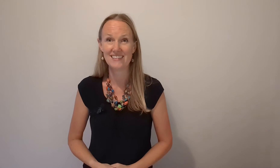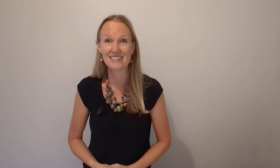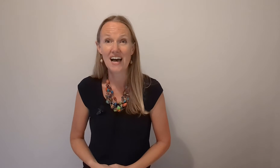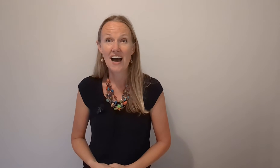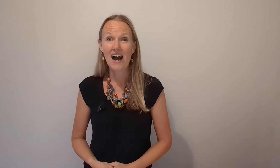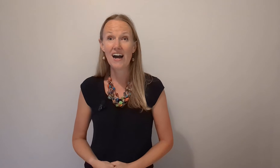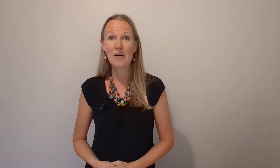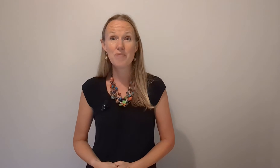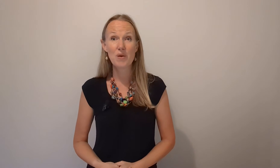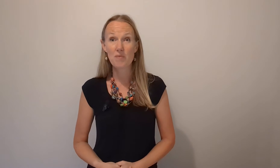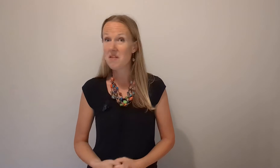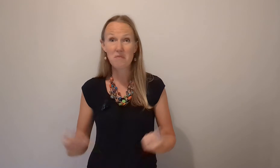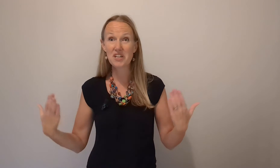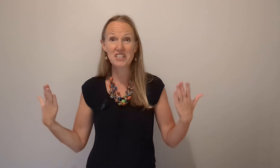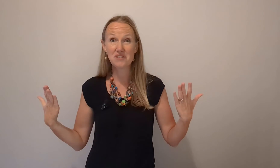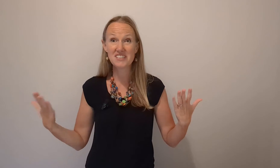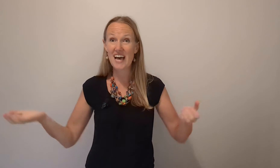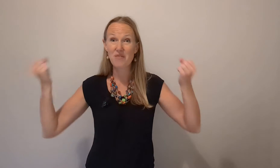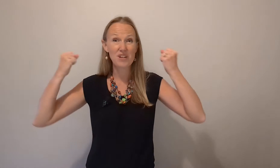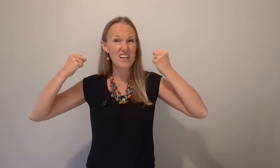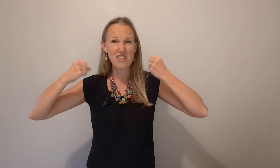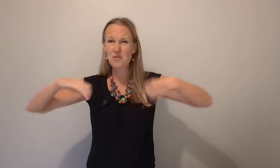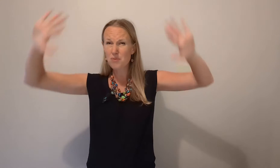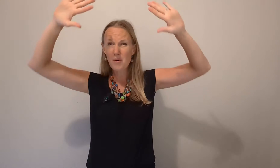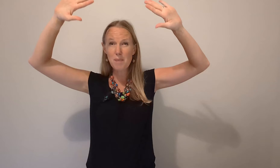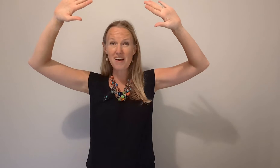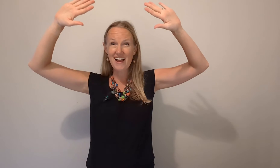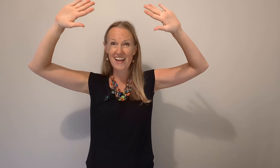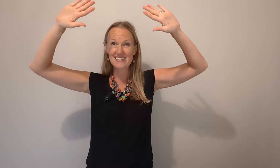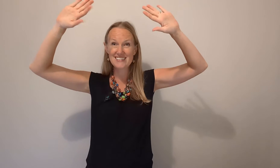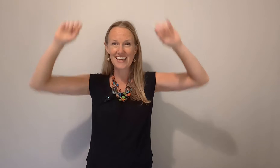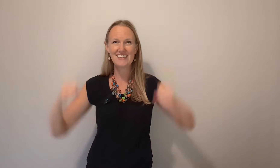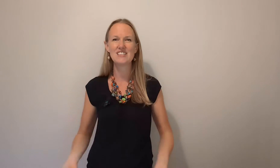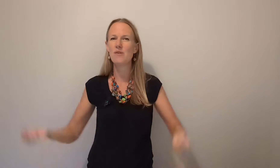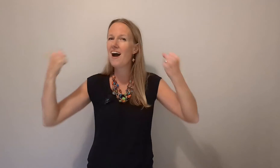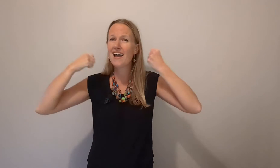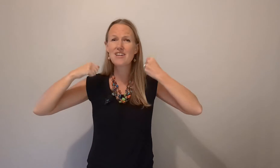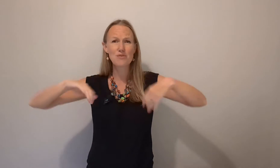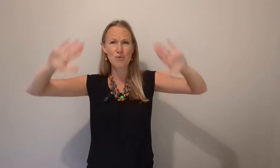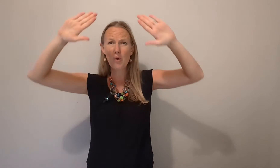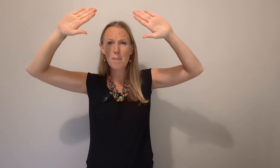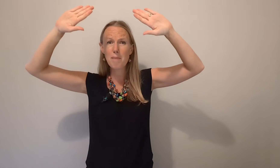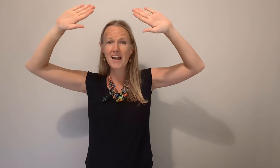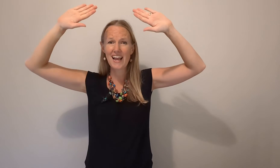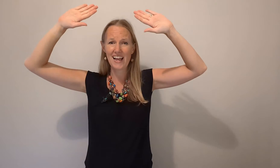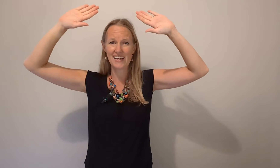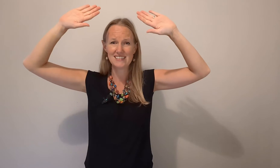hands. We're going to do just that. We're going to throw up our hands, okay? So I throw up my